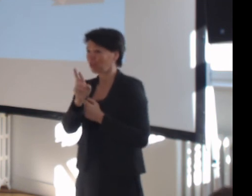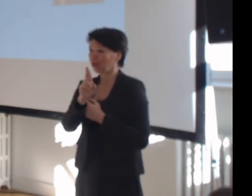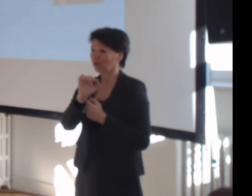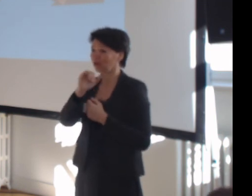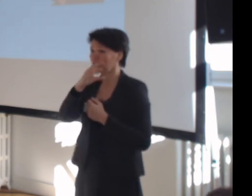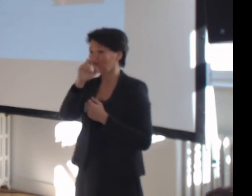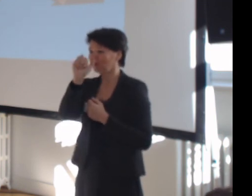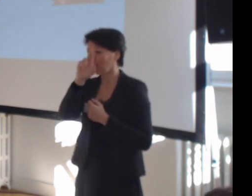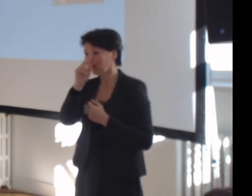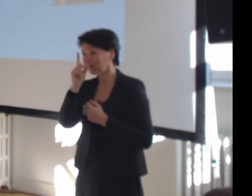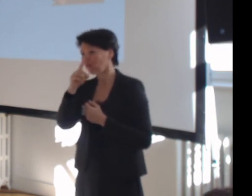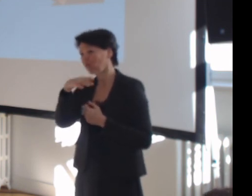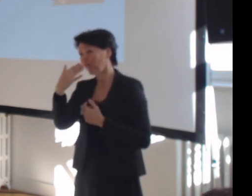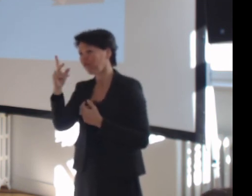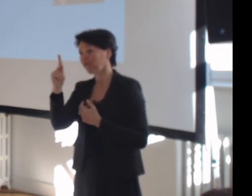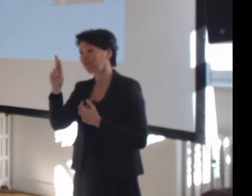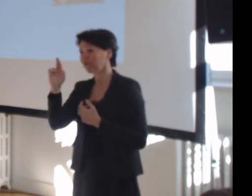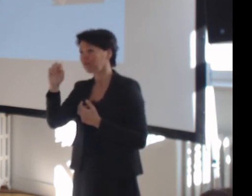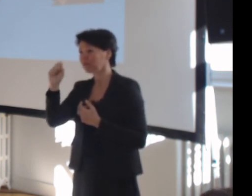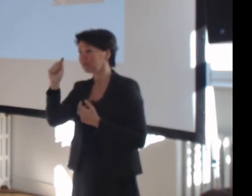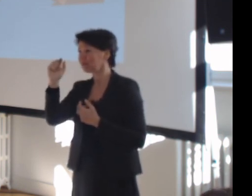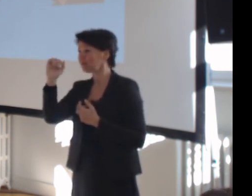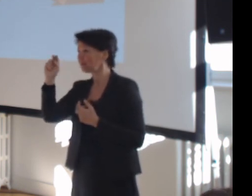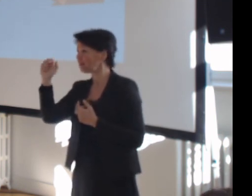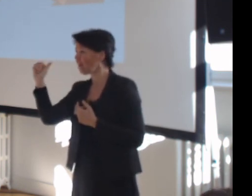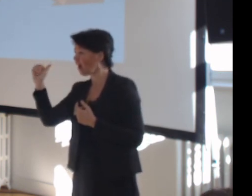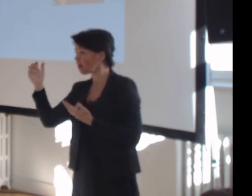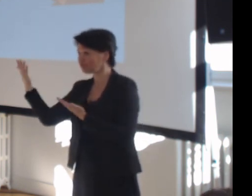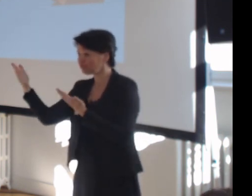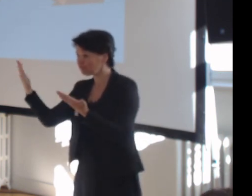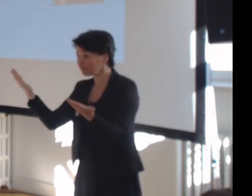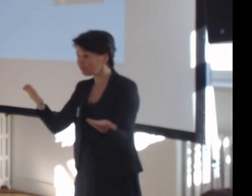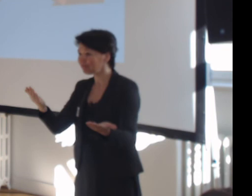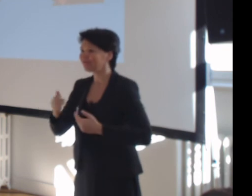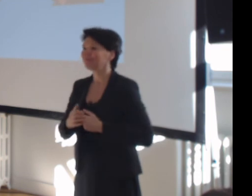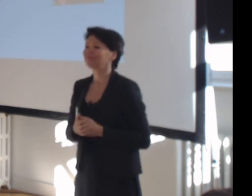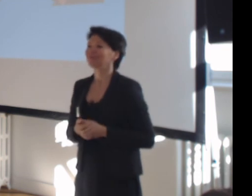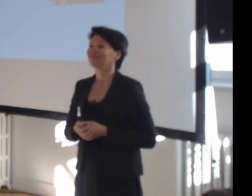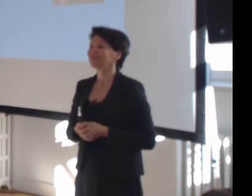Richard or to Christina? Please feel free.